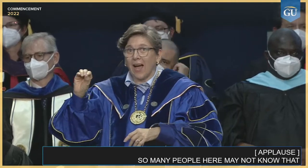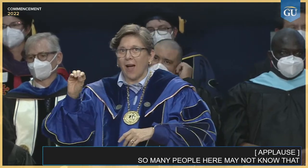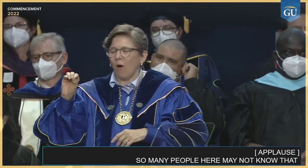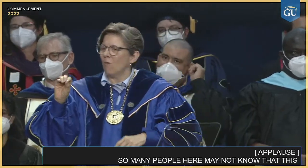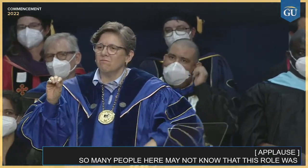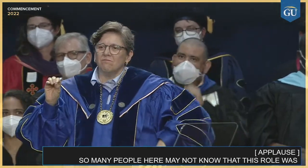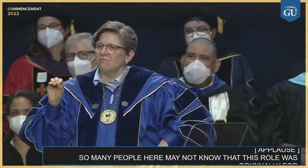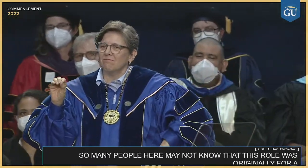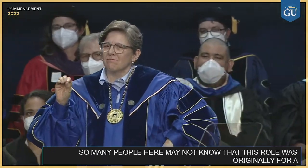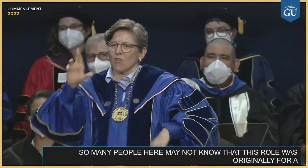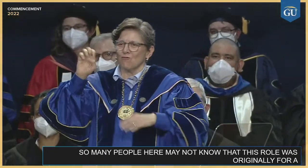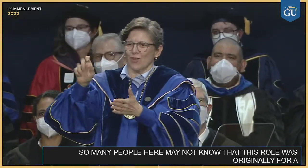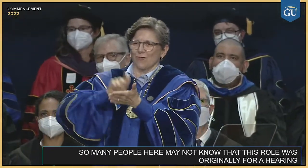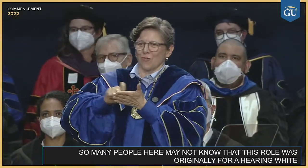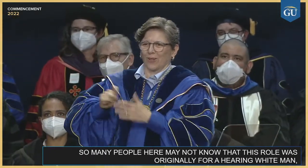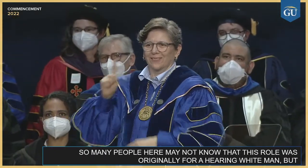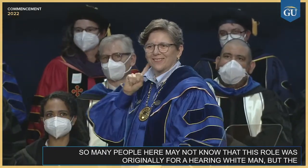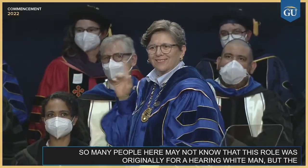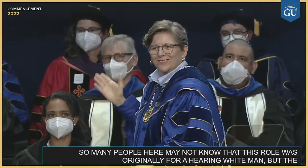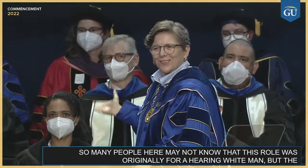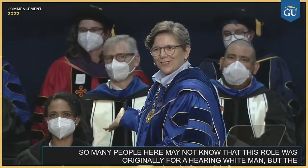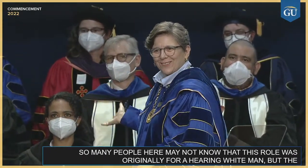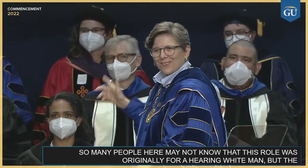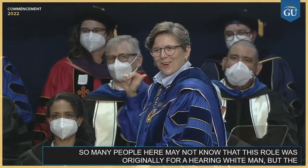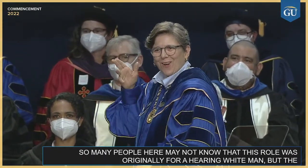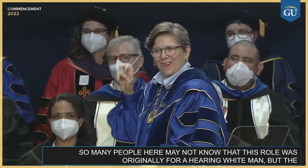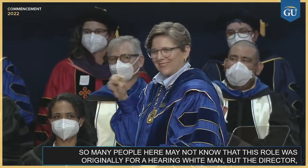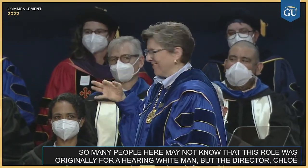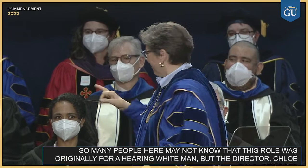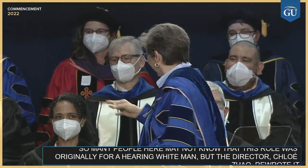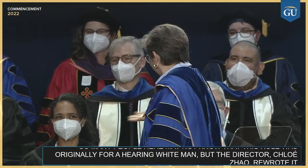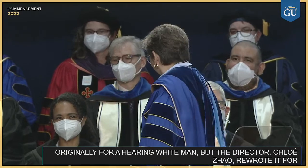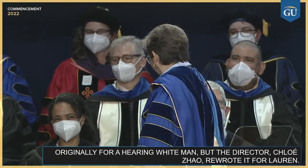Chloe Zhao, rewrote it for Lauren.